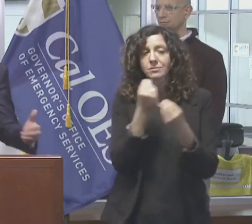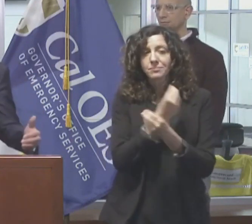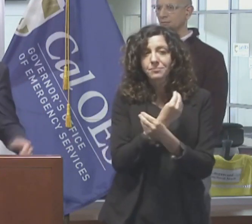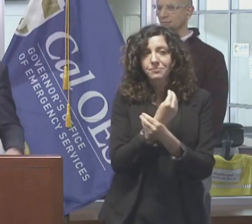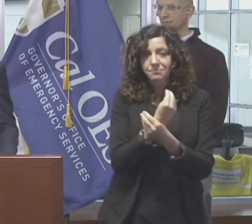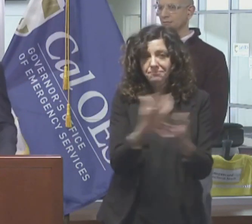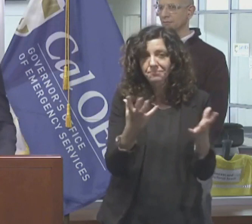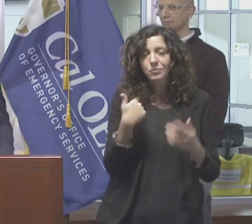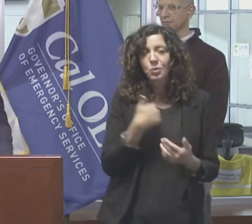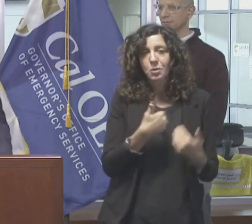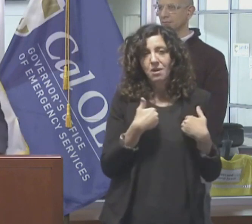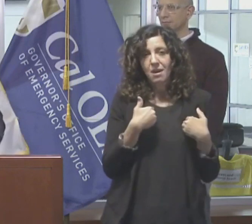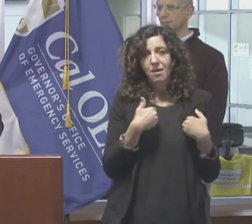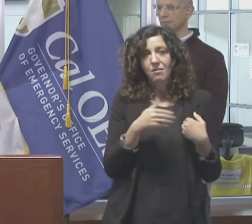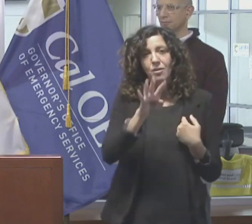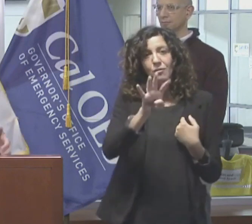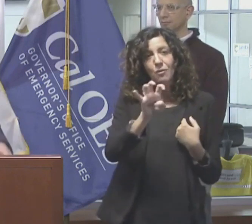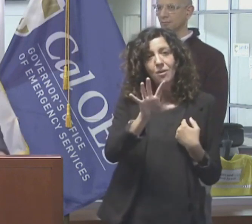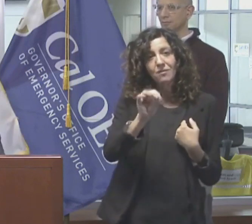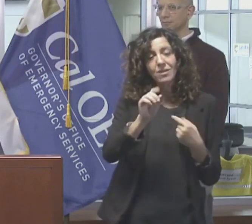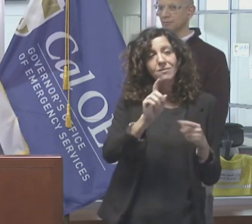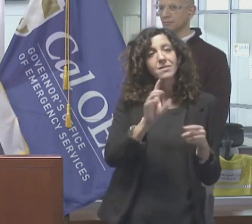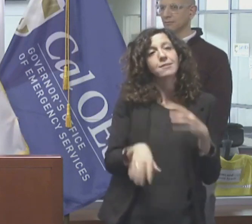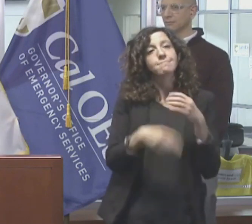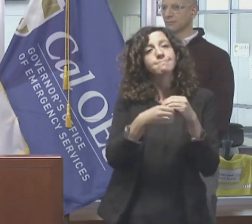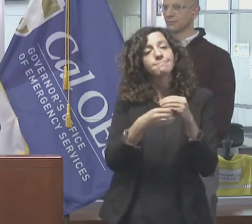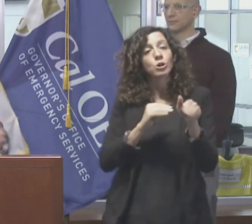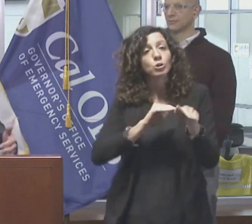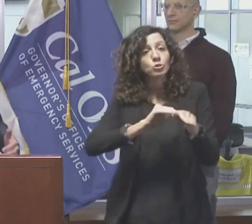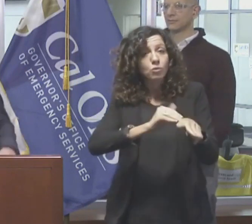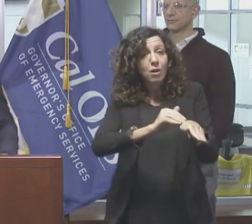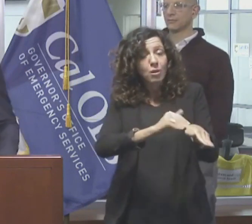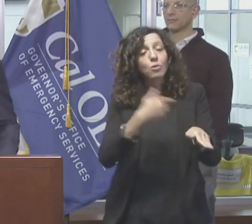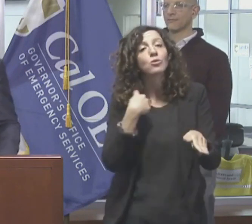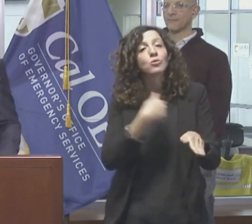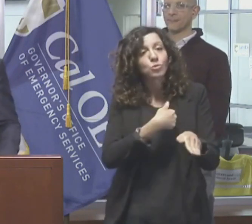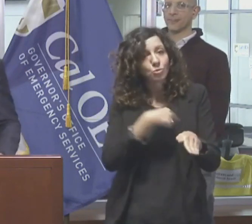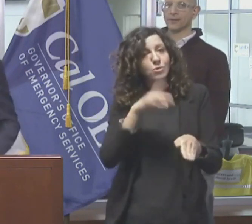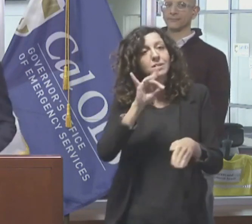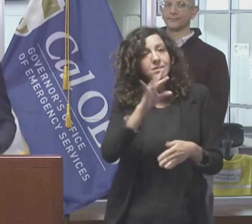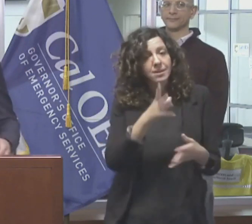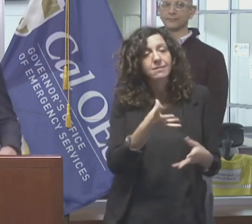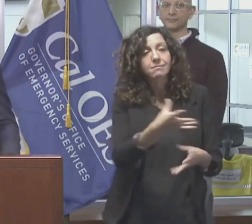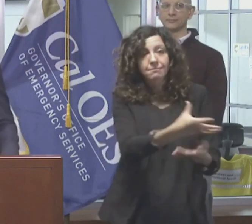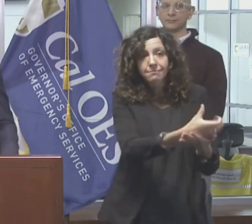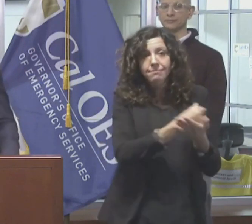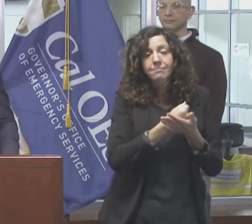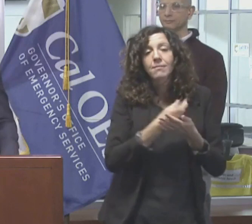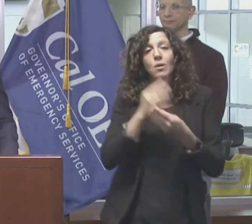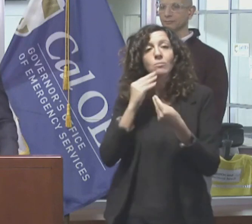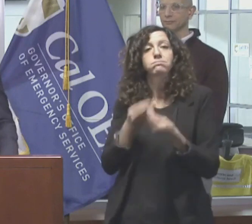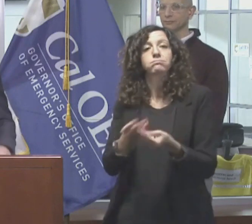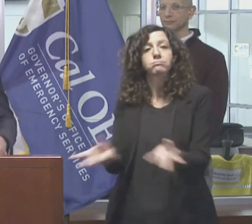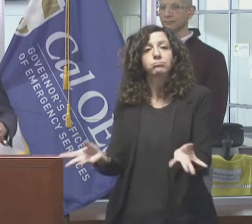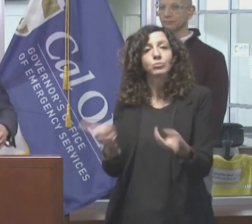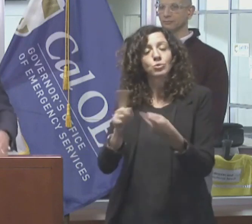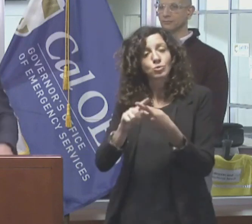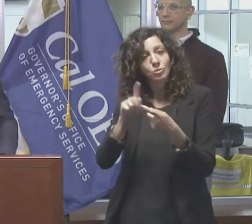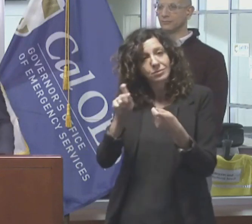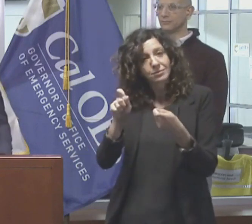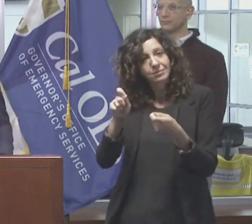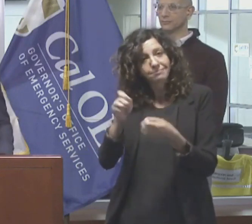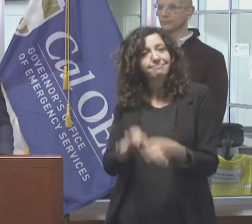We have additional 450 trailers that we have identified that will be displayed dispersing to critical